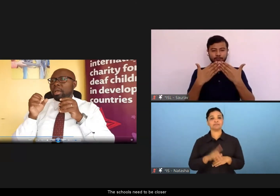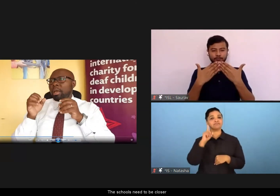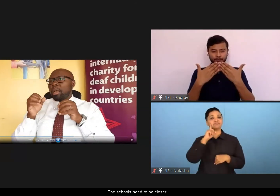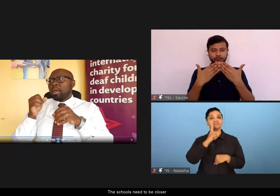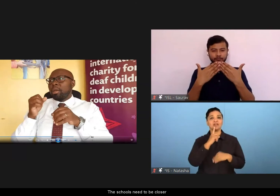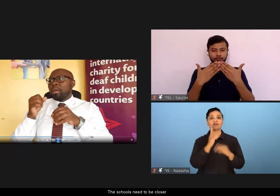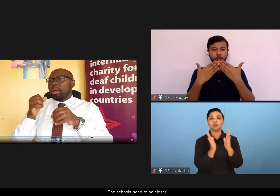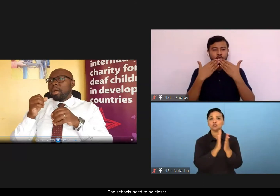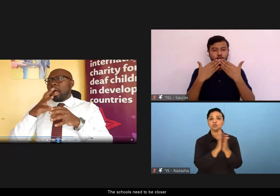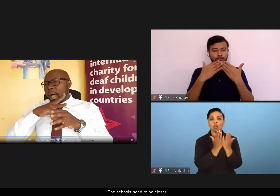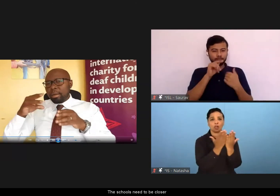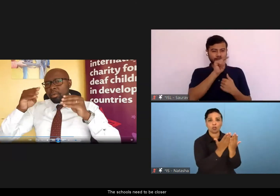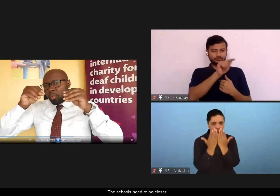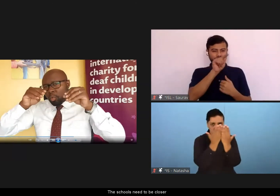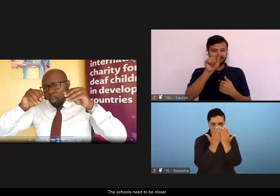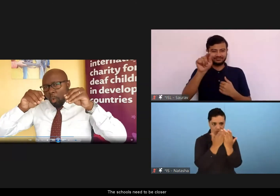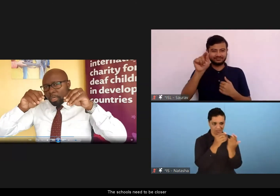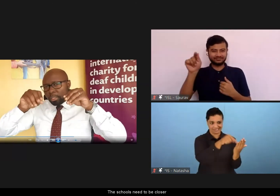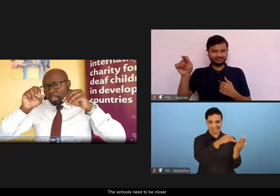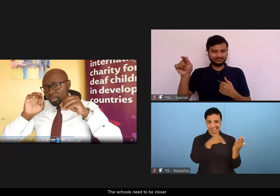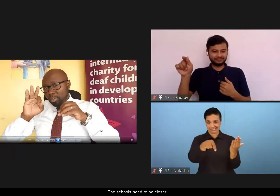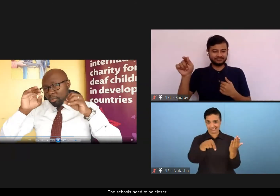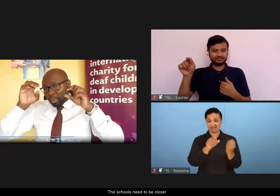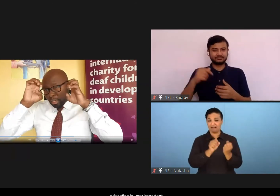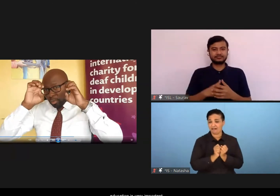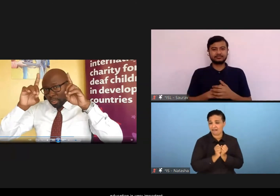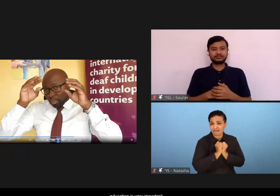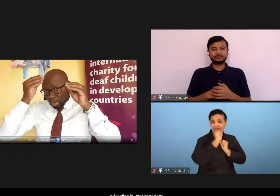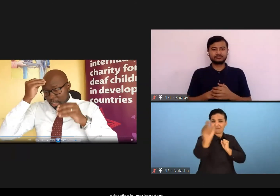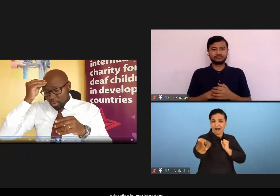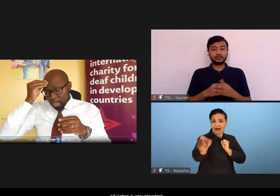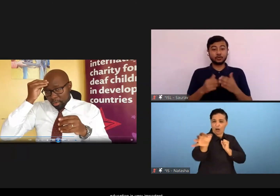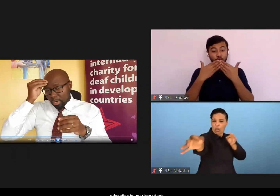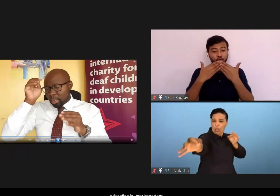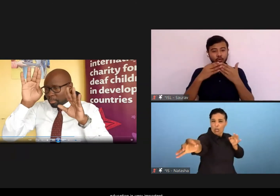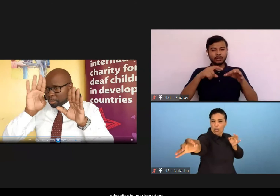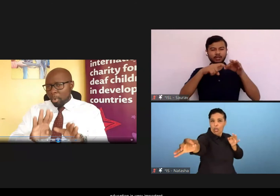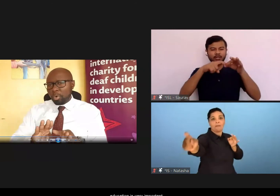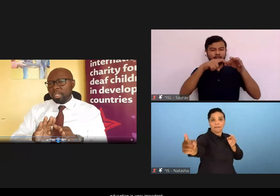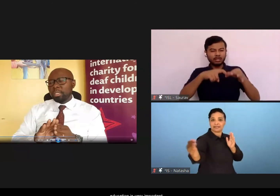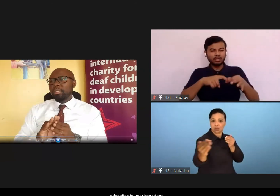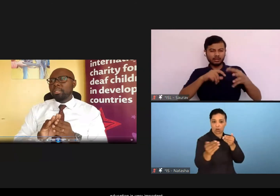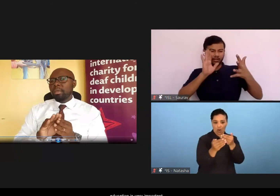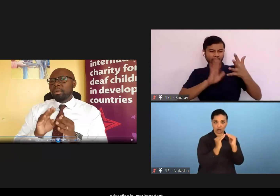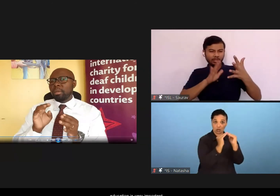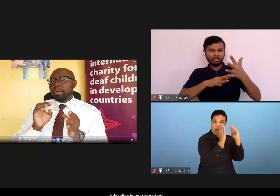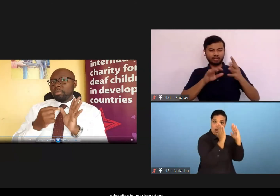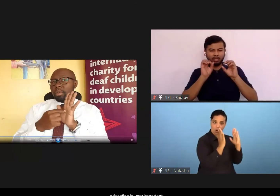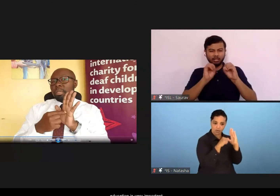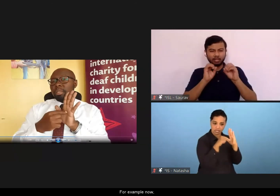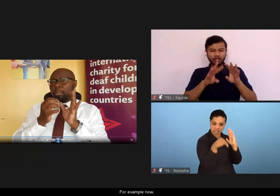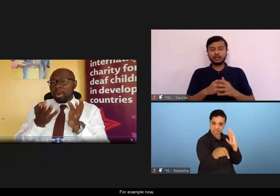The schools need to be closer, and also the quality of education is very